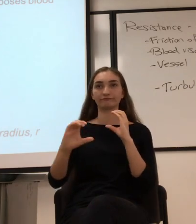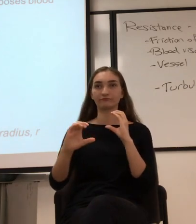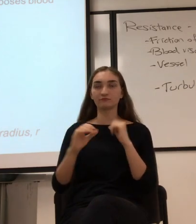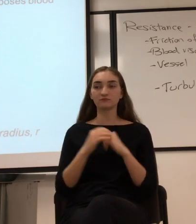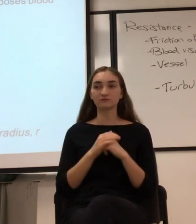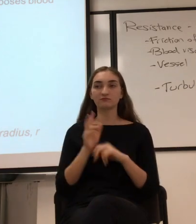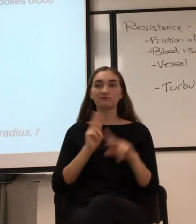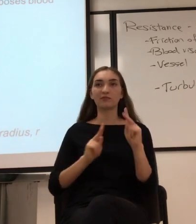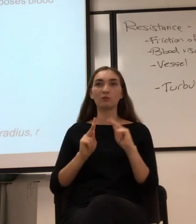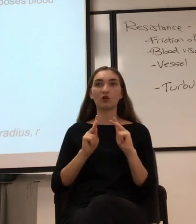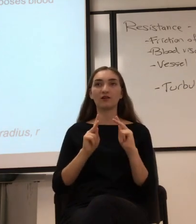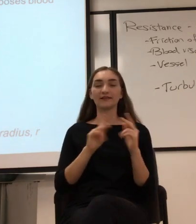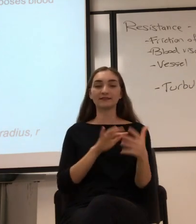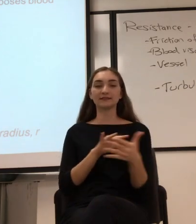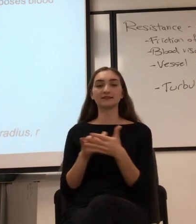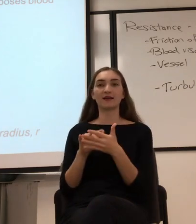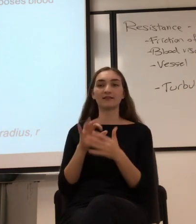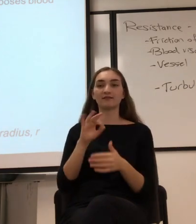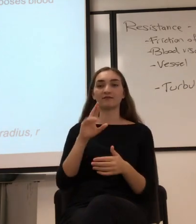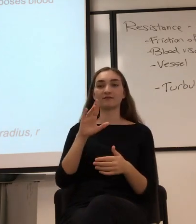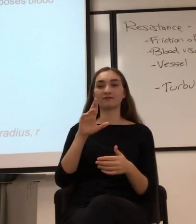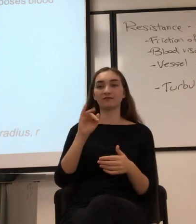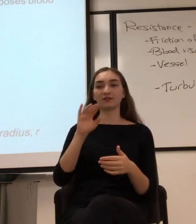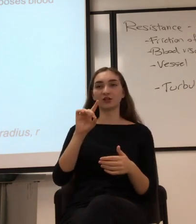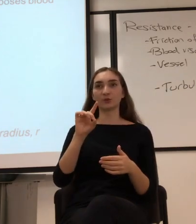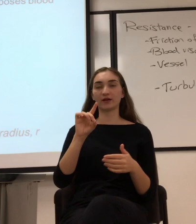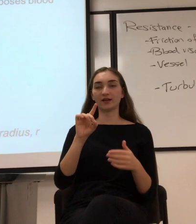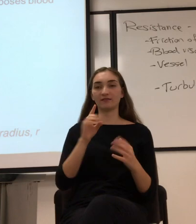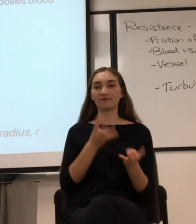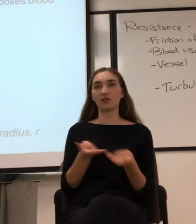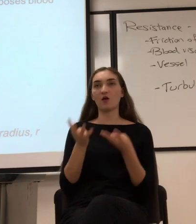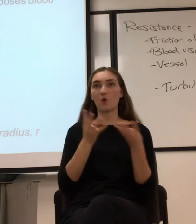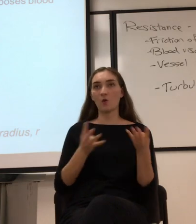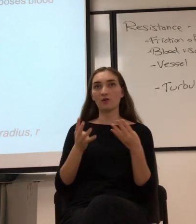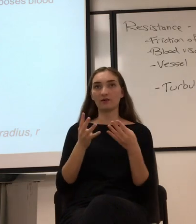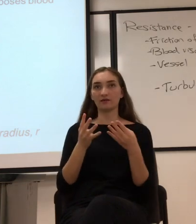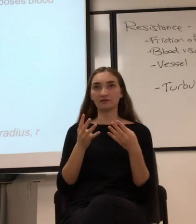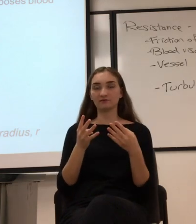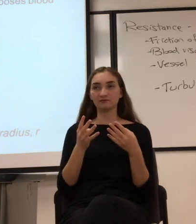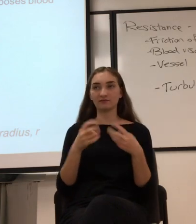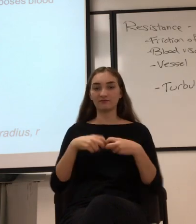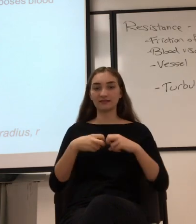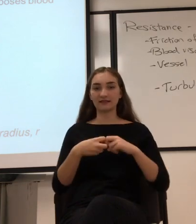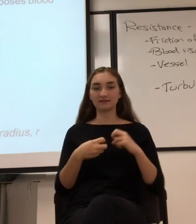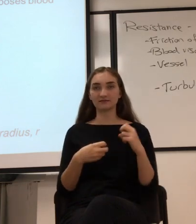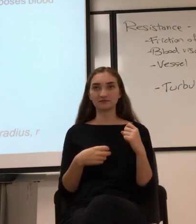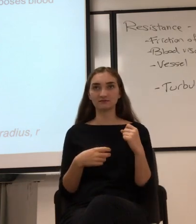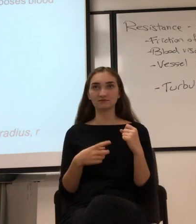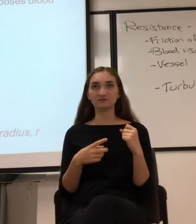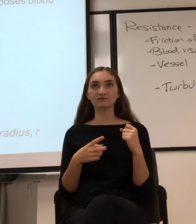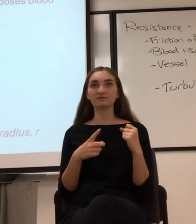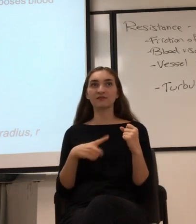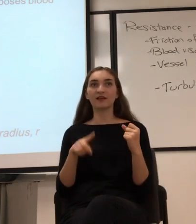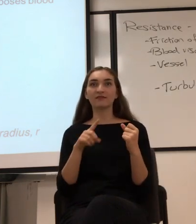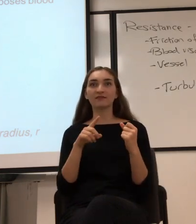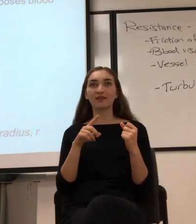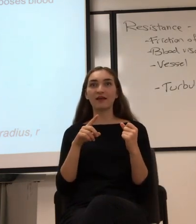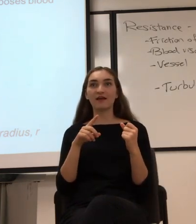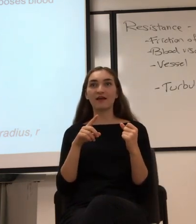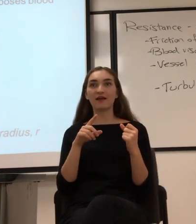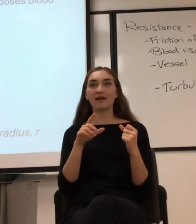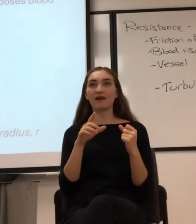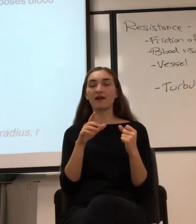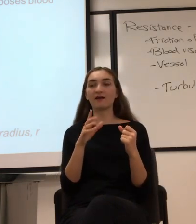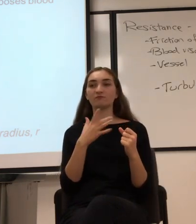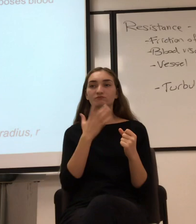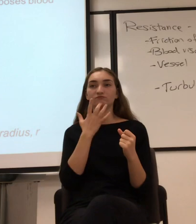people who study fluid flow in physics, they like laminar flow, so they draw all these like aerodynamic lines, nice